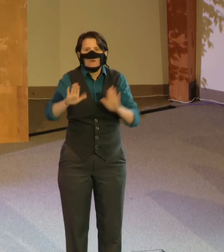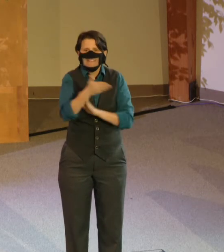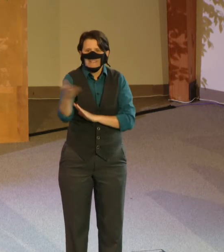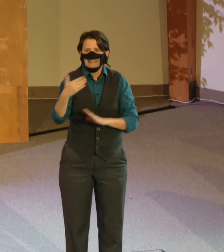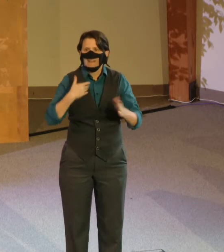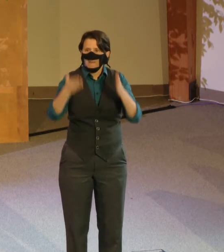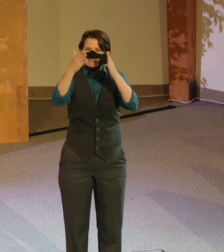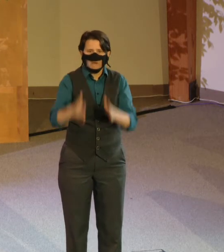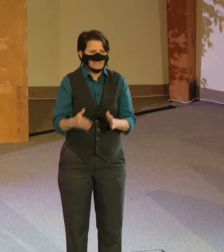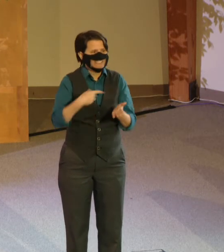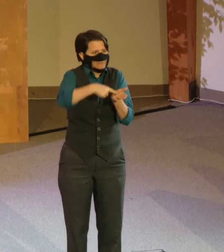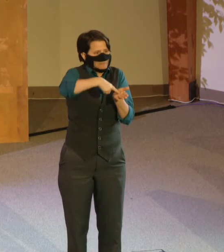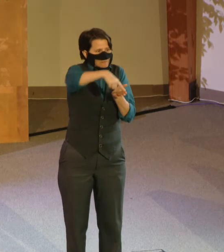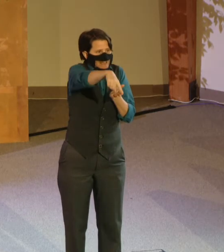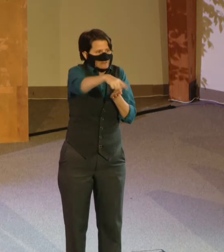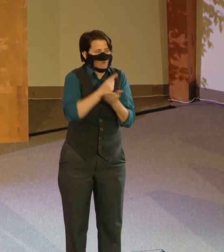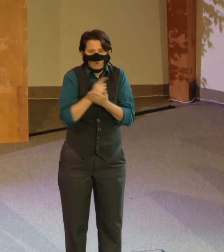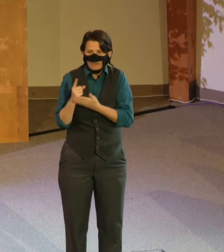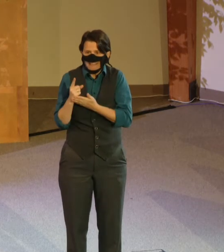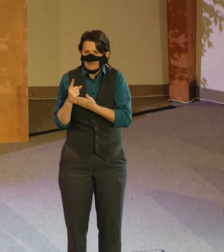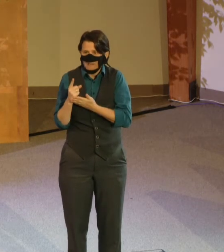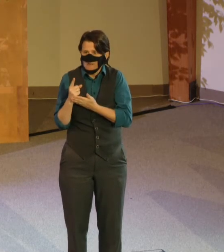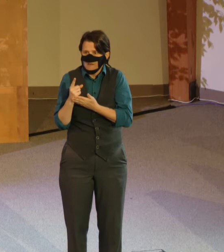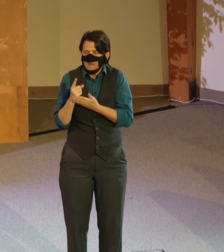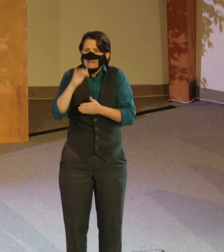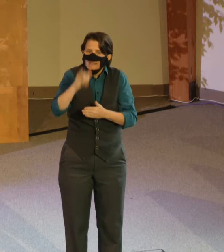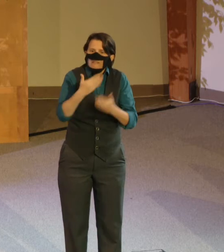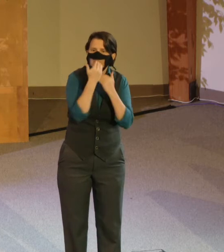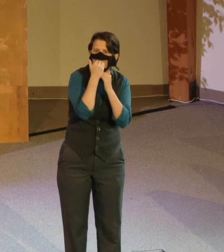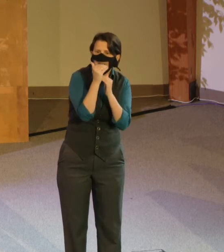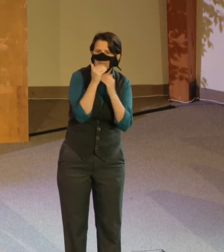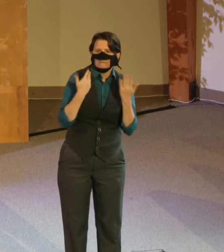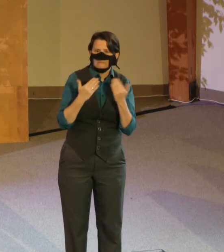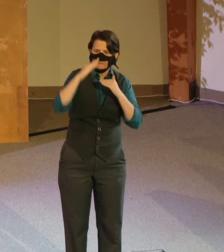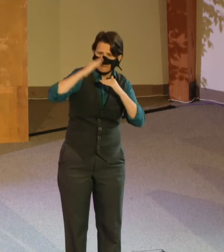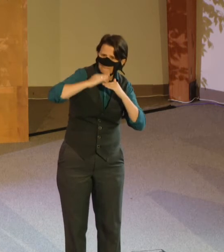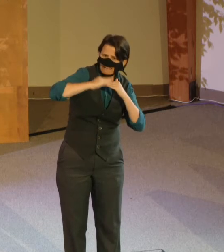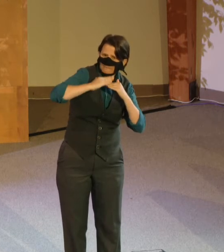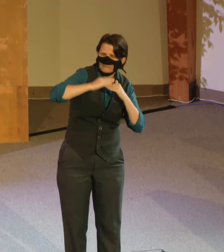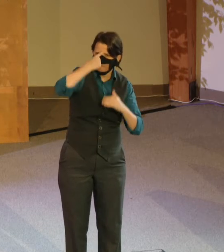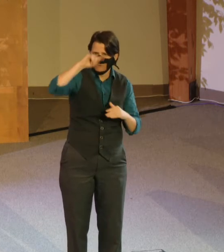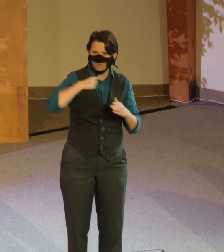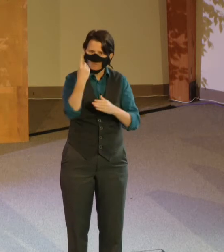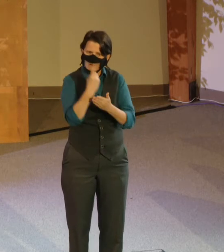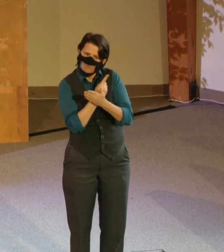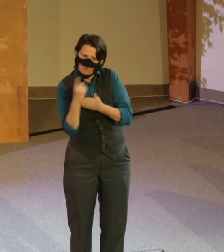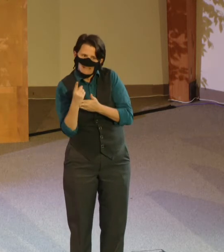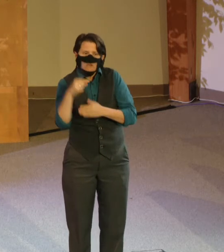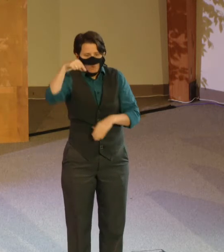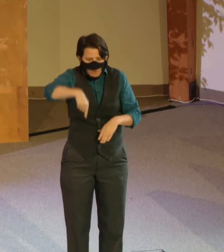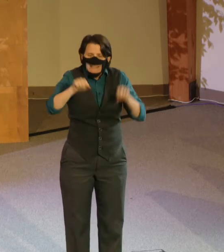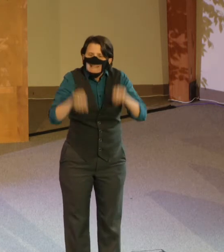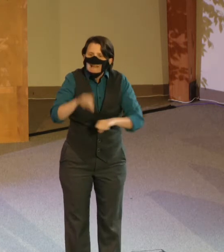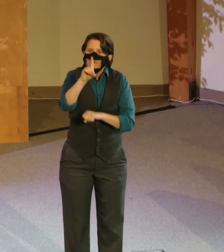someone just paid for a week. Like, that's our minimum for 1 week. We can do amazing things here.